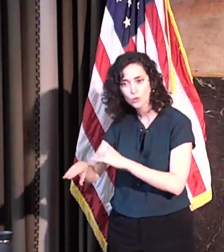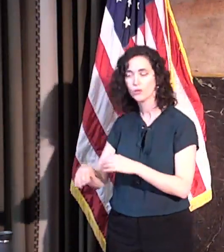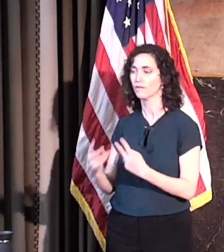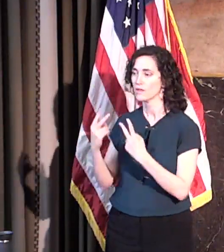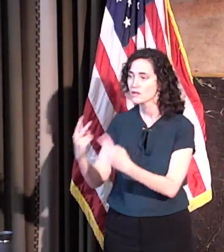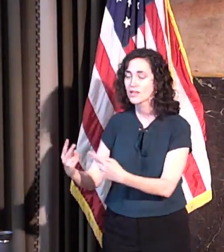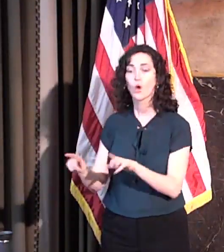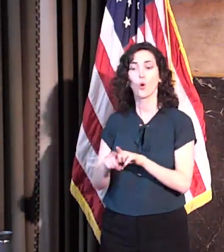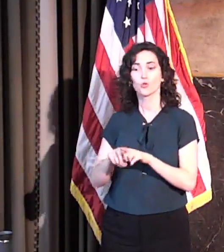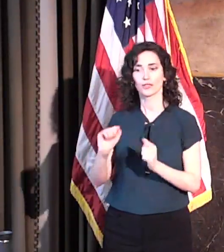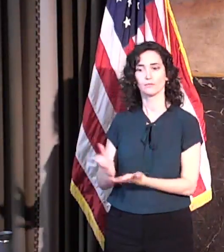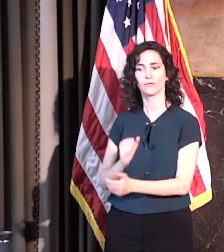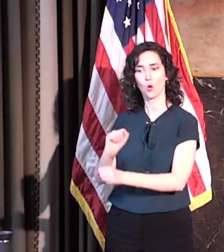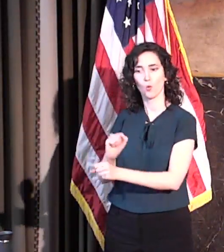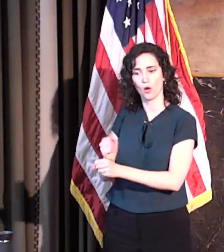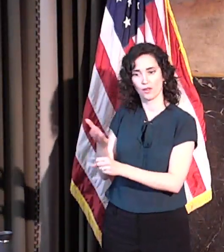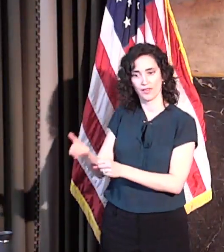government as well.